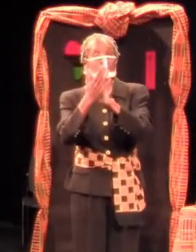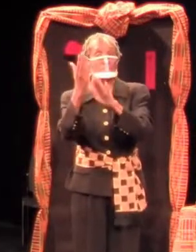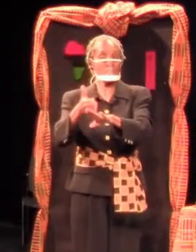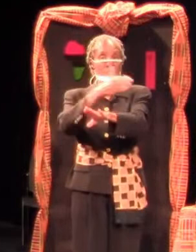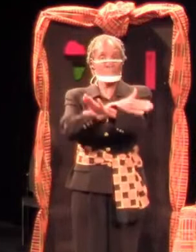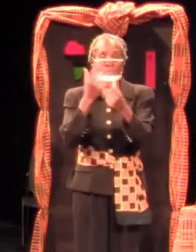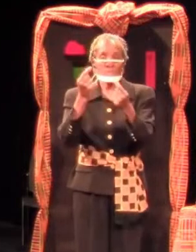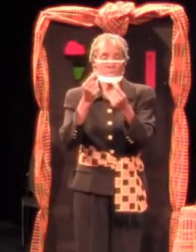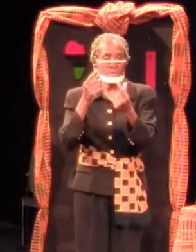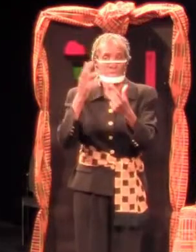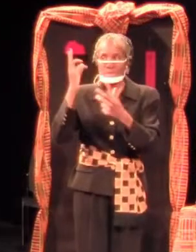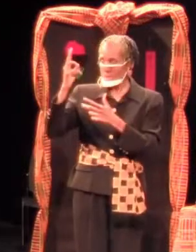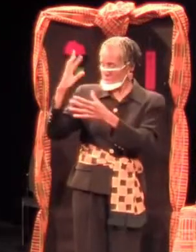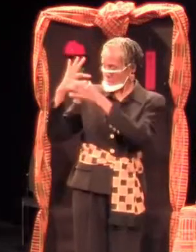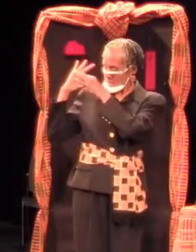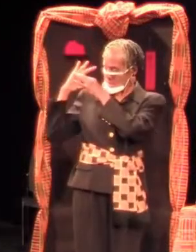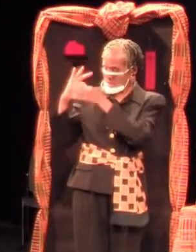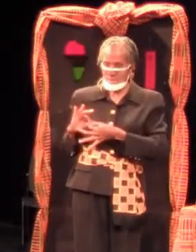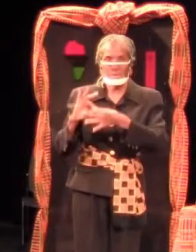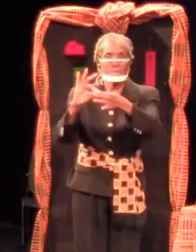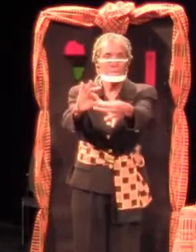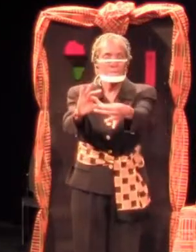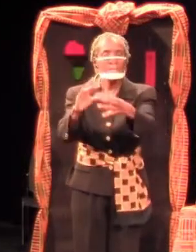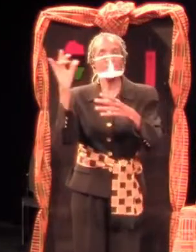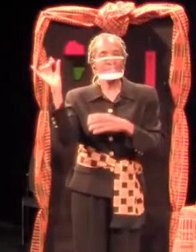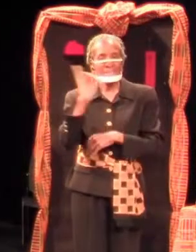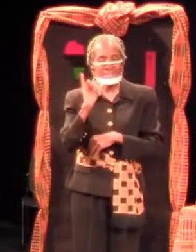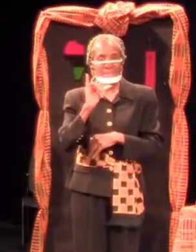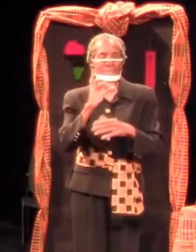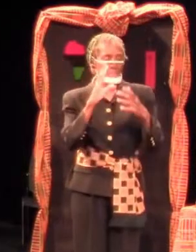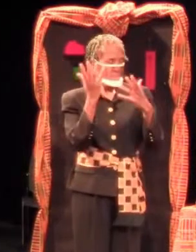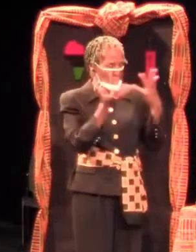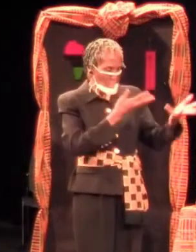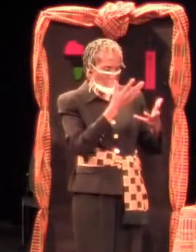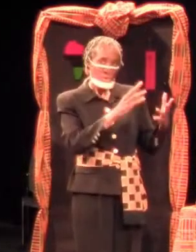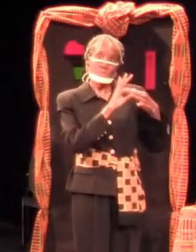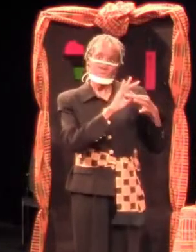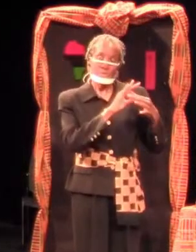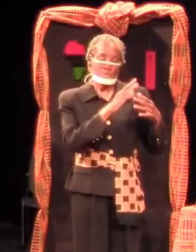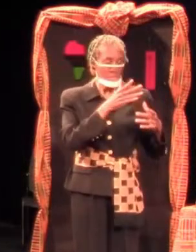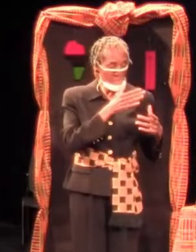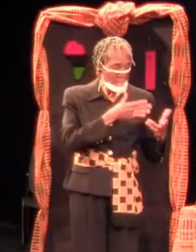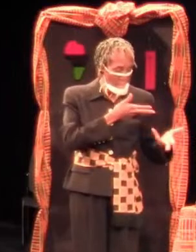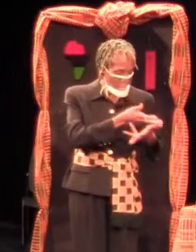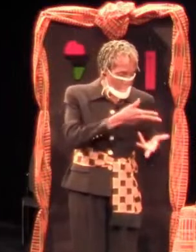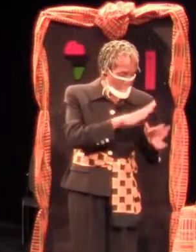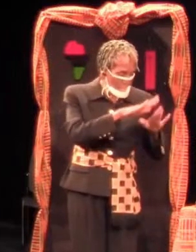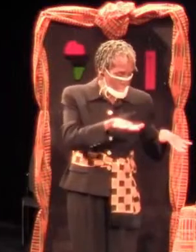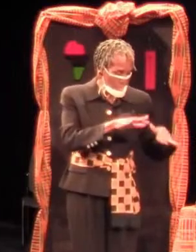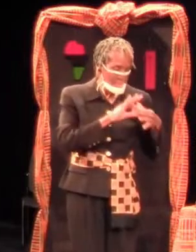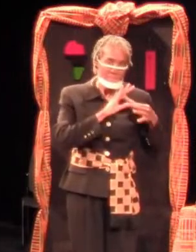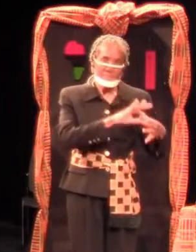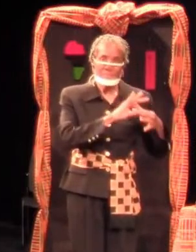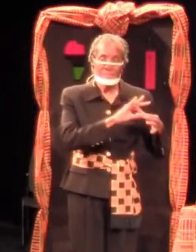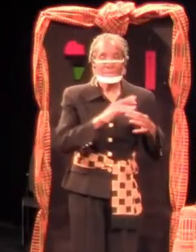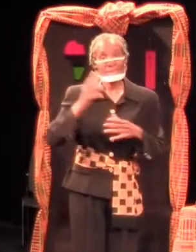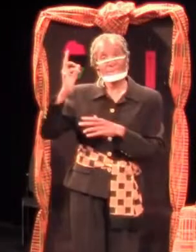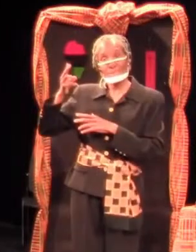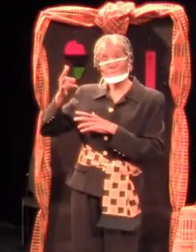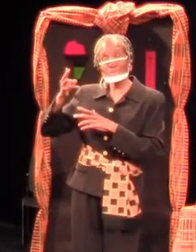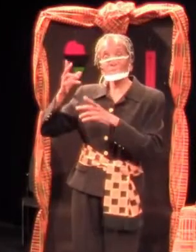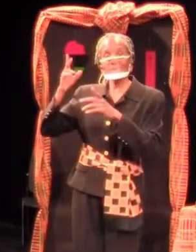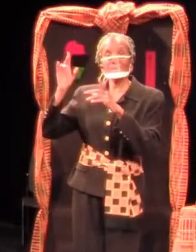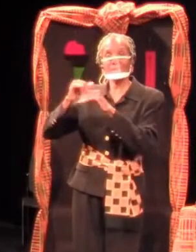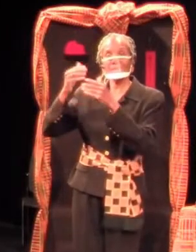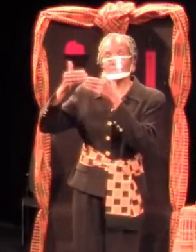The relationship of history to the people is the same as the relationship of a mother to her child. All history